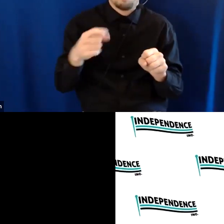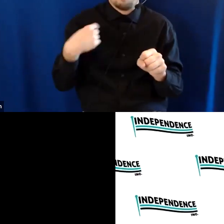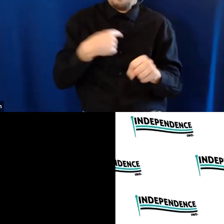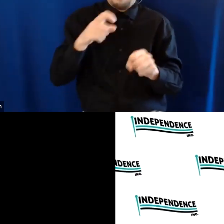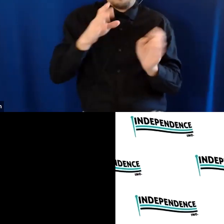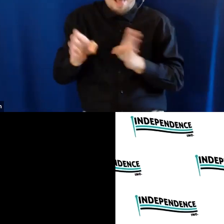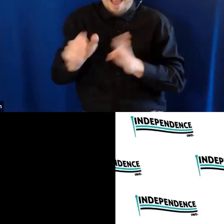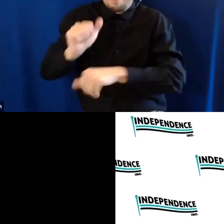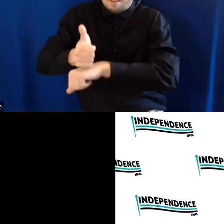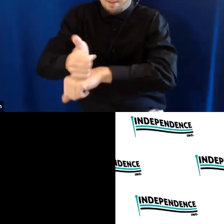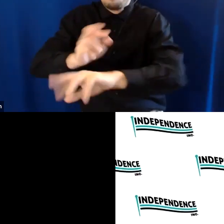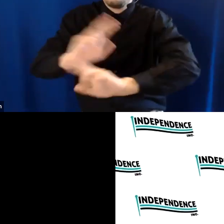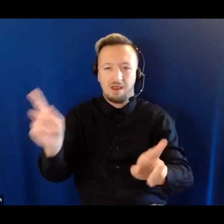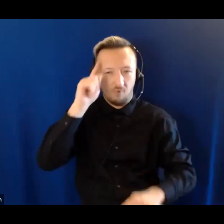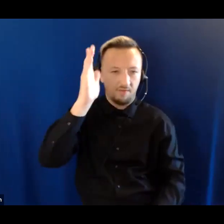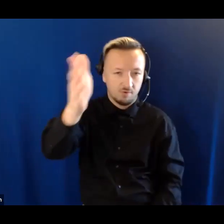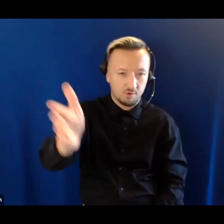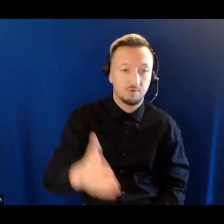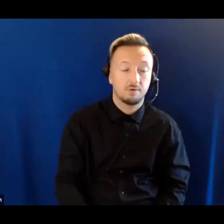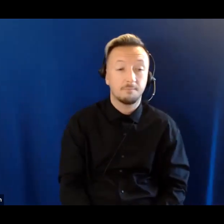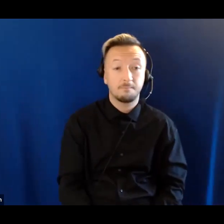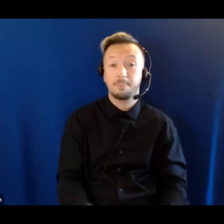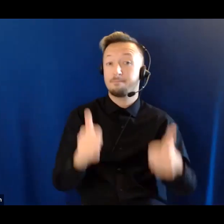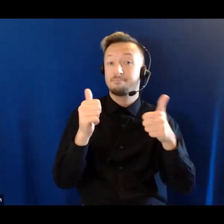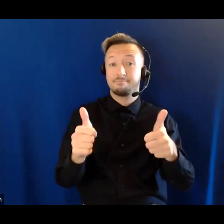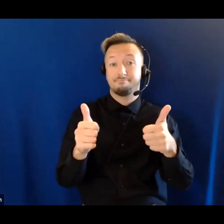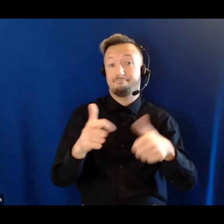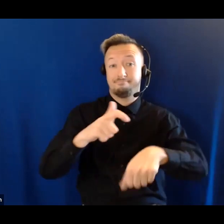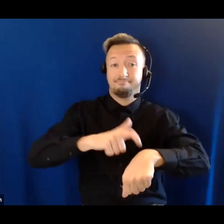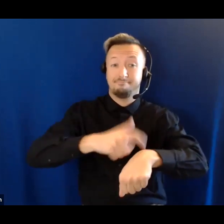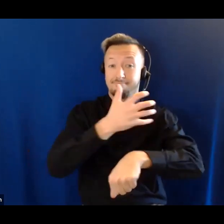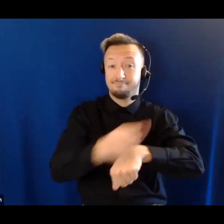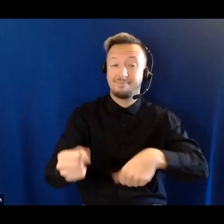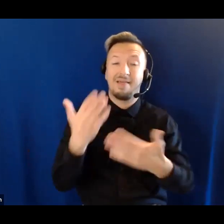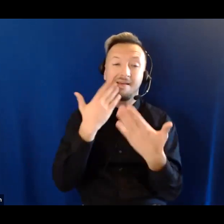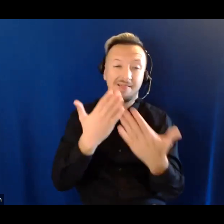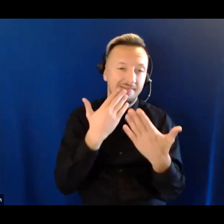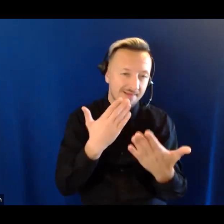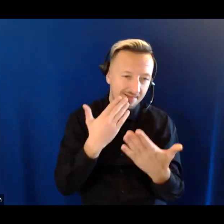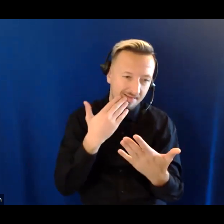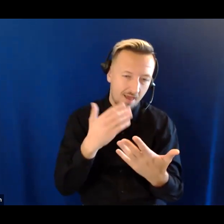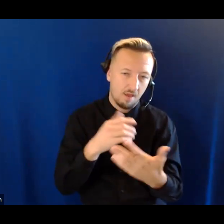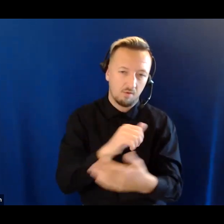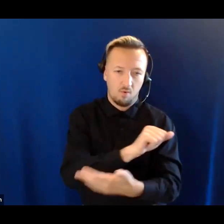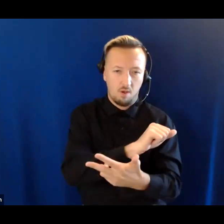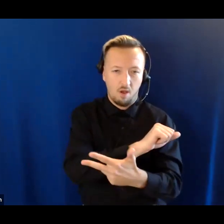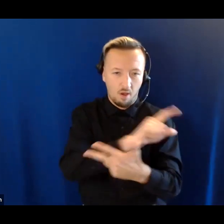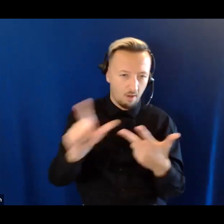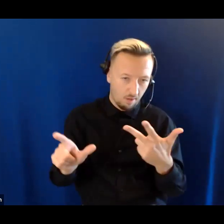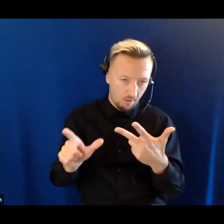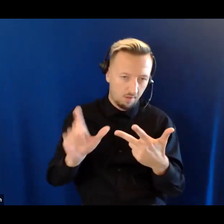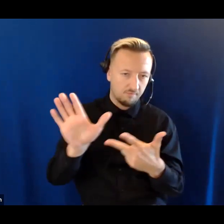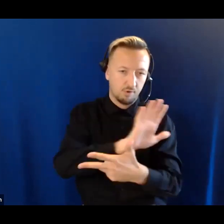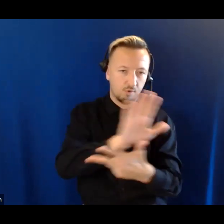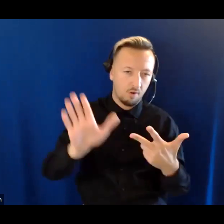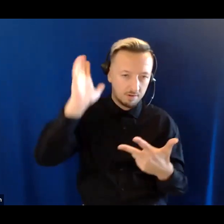future. All right, thank you. We are at the end of our time today, so I'd like to thank each of the panelists for so